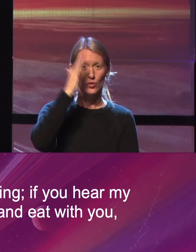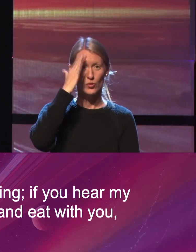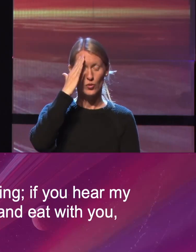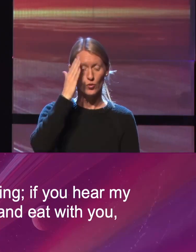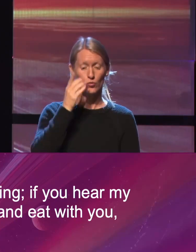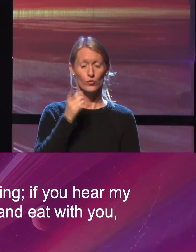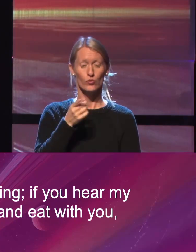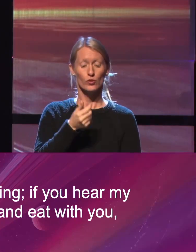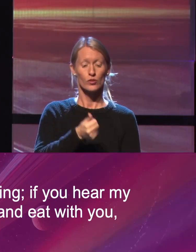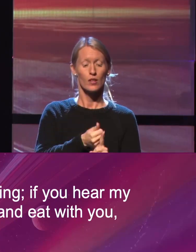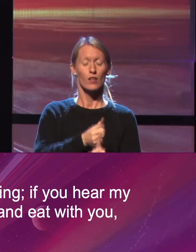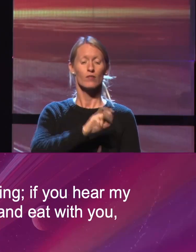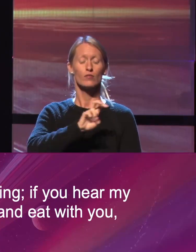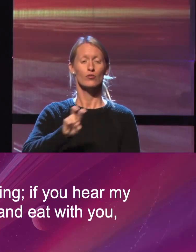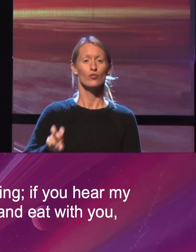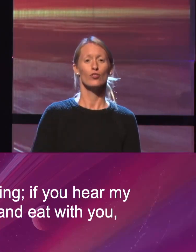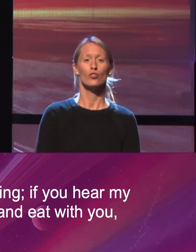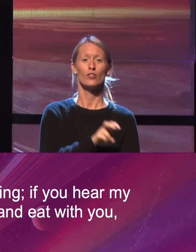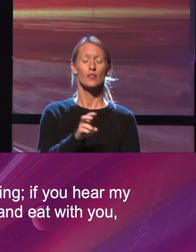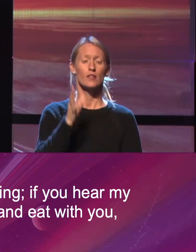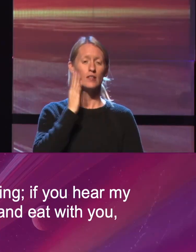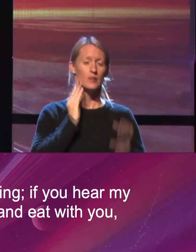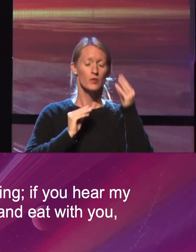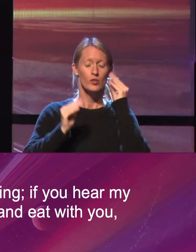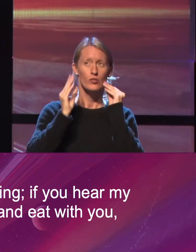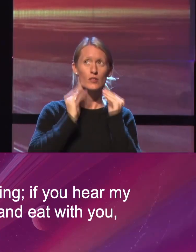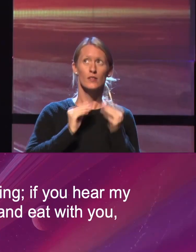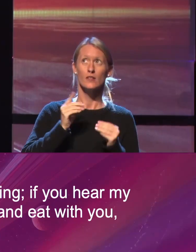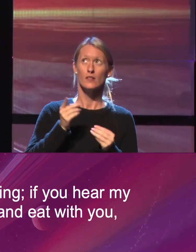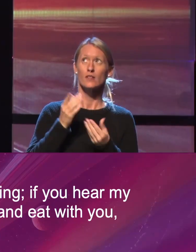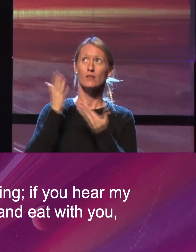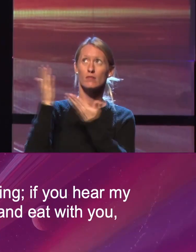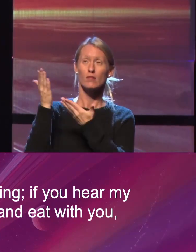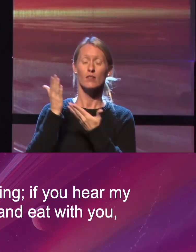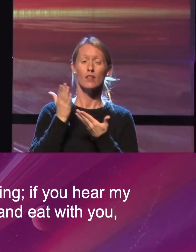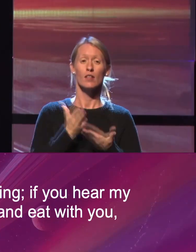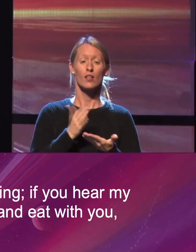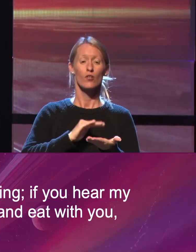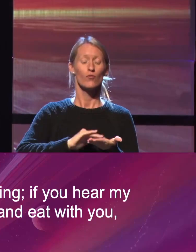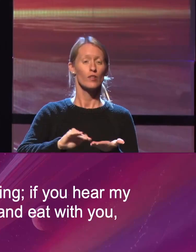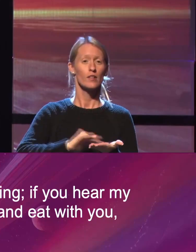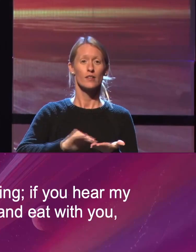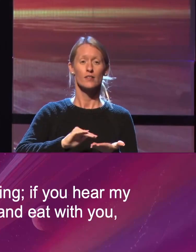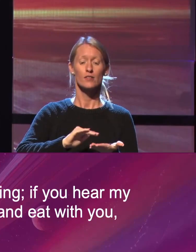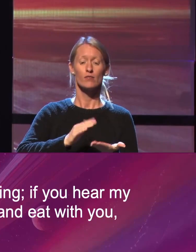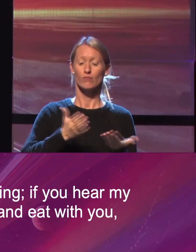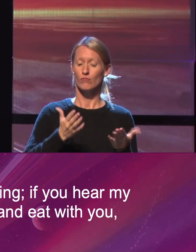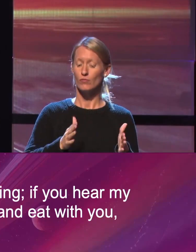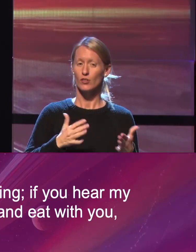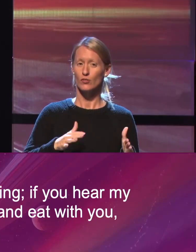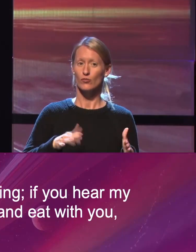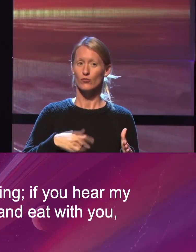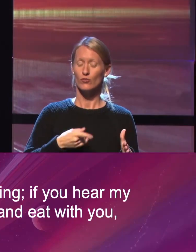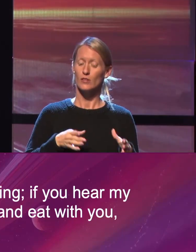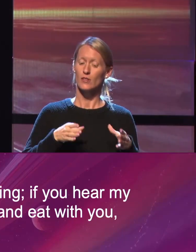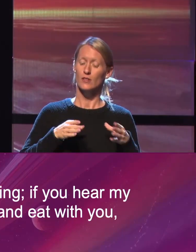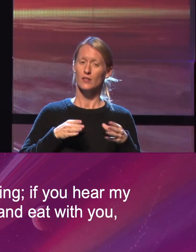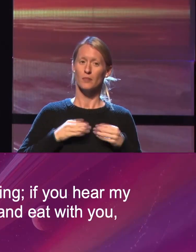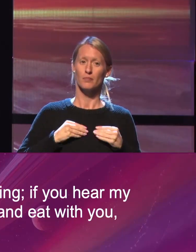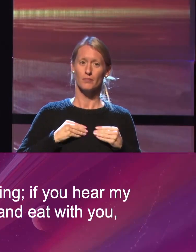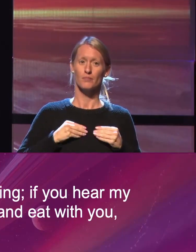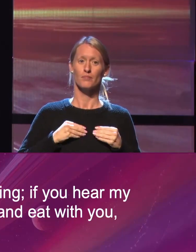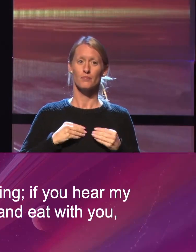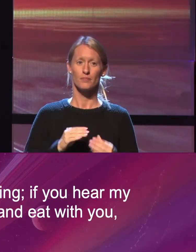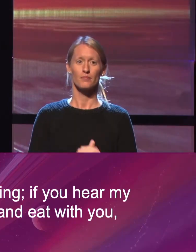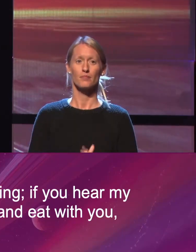your journey, that God is present in all of it, and that forgiveness was already there. You just walk into it. And so I